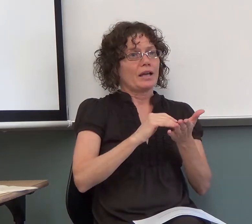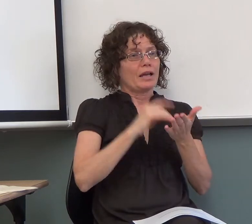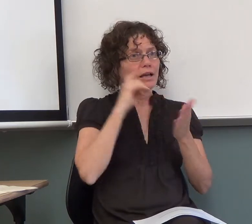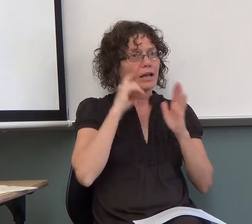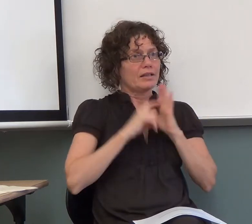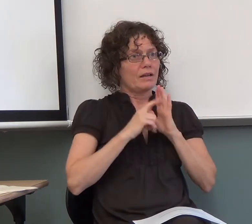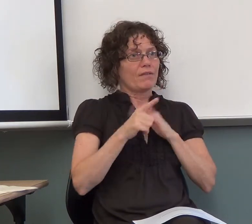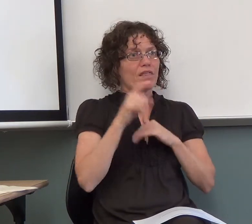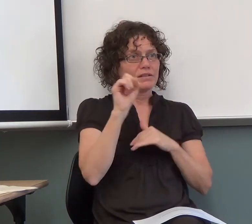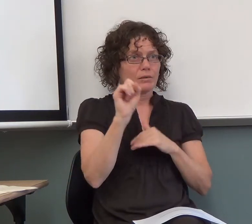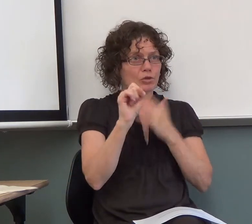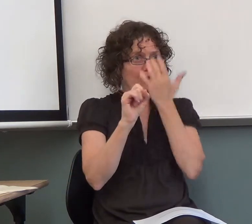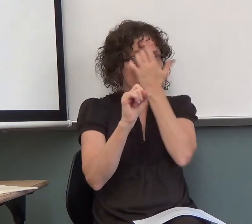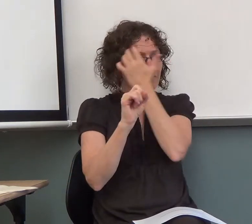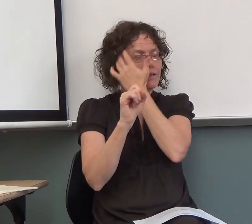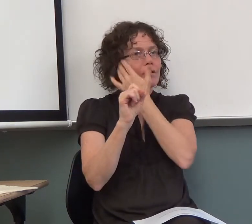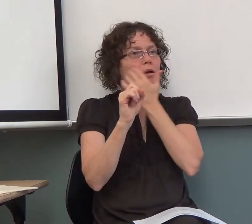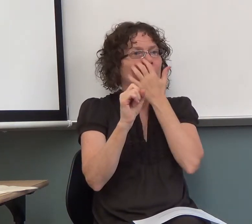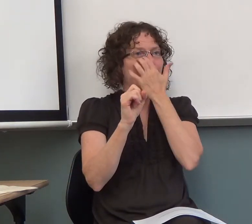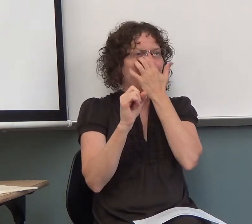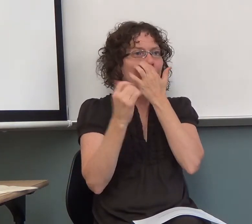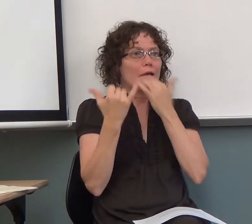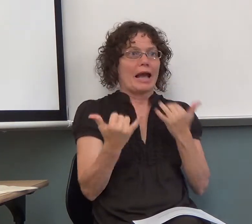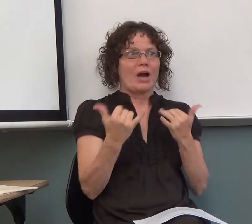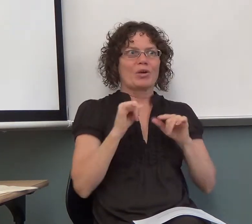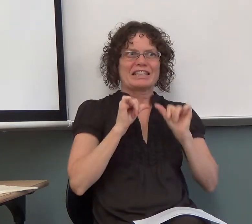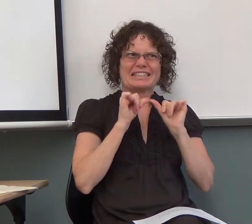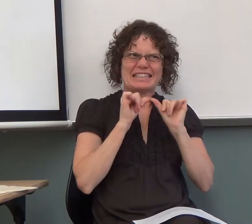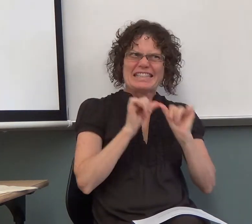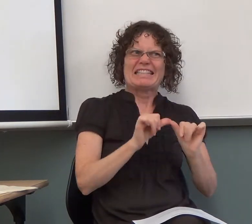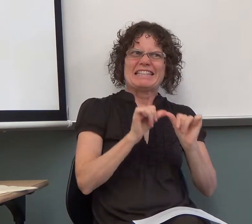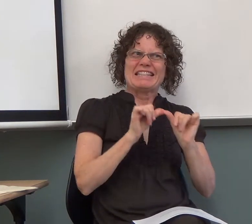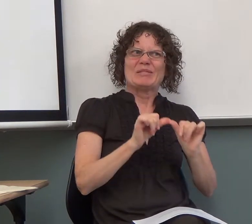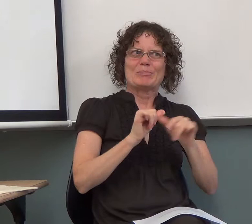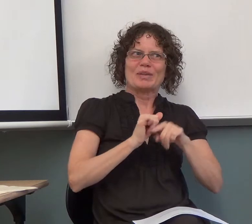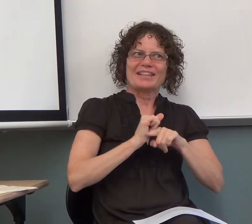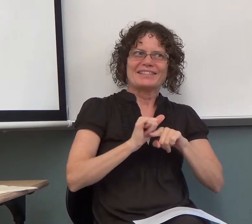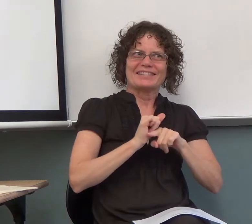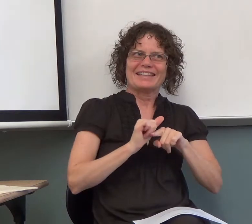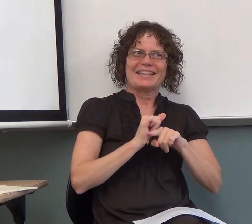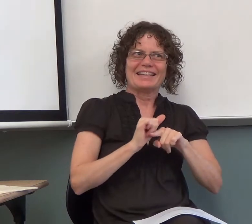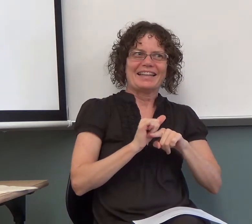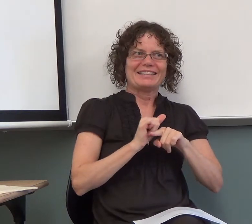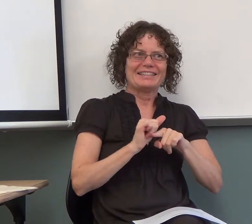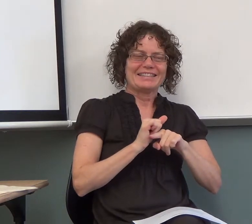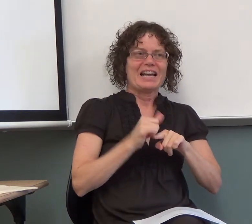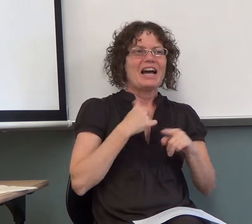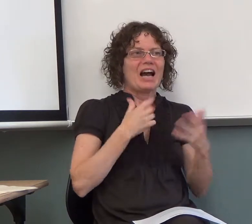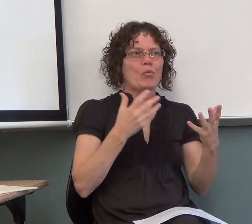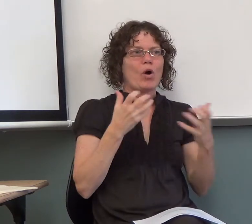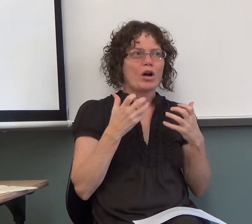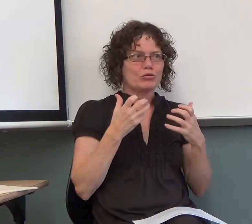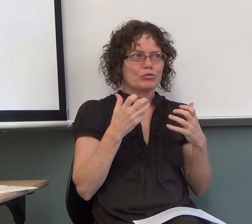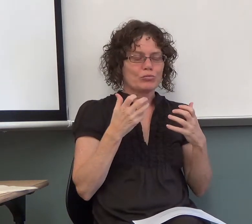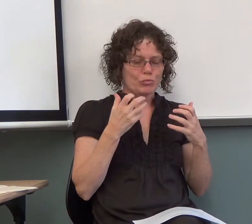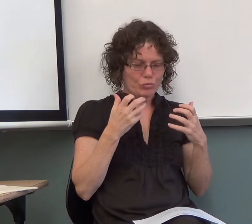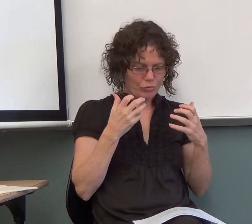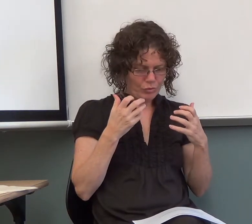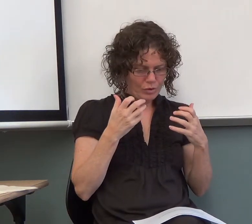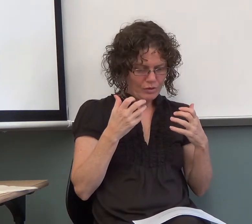but this time we're going to keep practicing this, okay? I want you guys to, over the top of the words in the